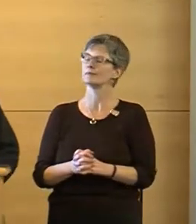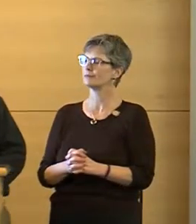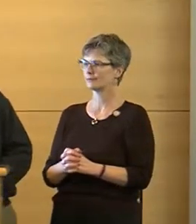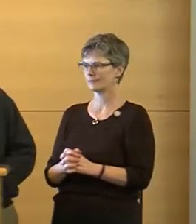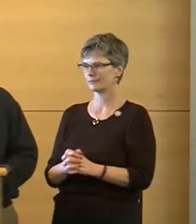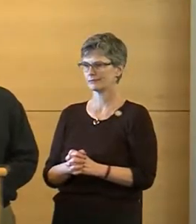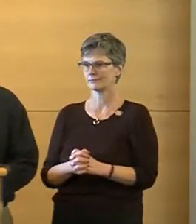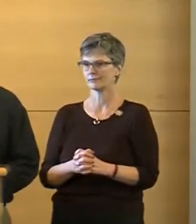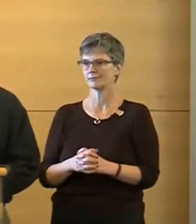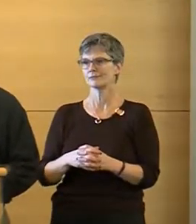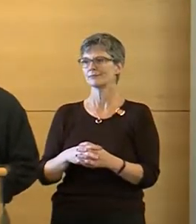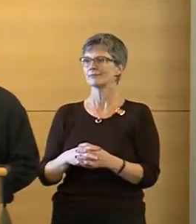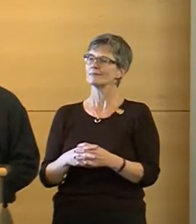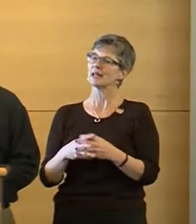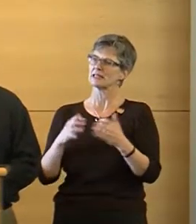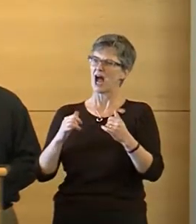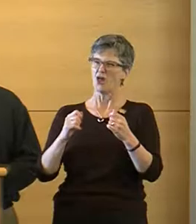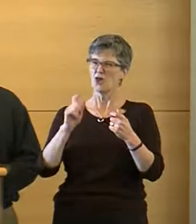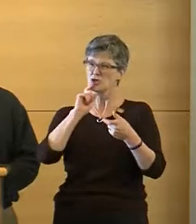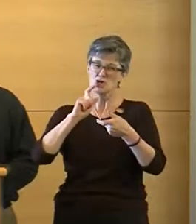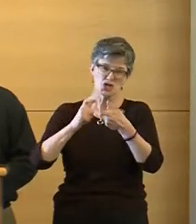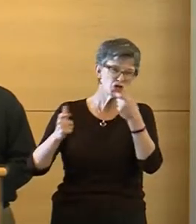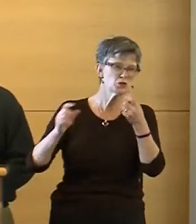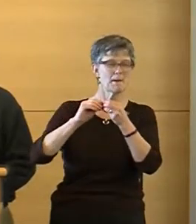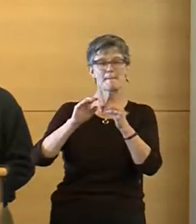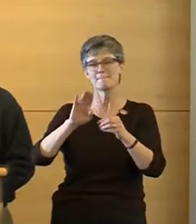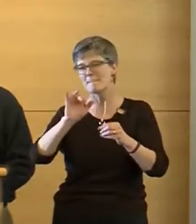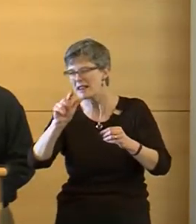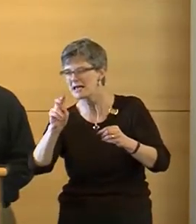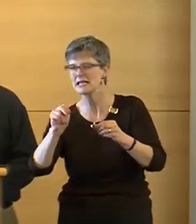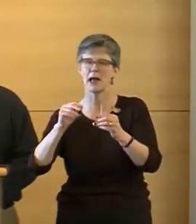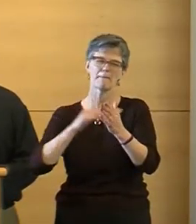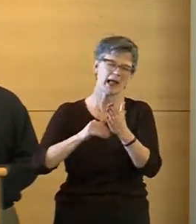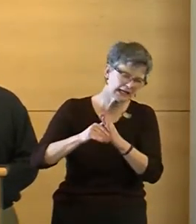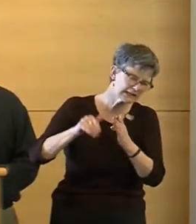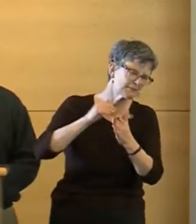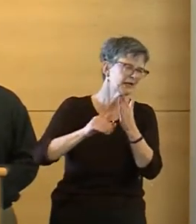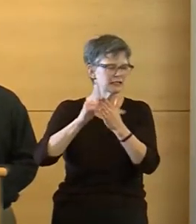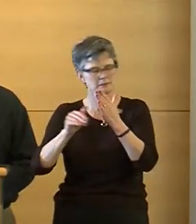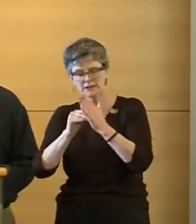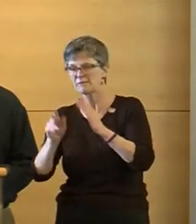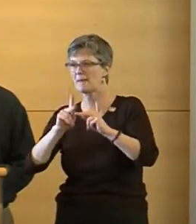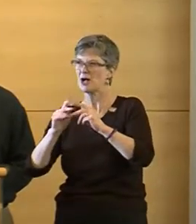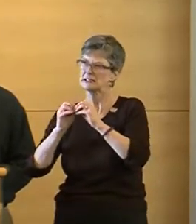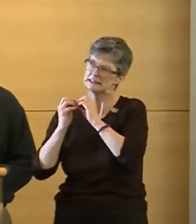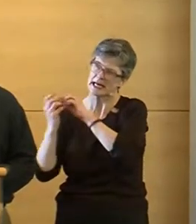we've never had quite like we have today. So again, I find this a very beautiful thing.